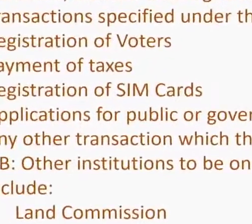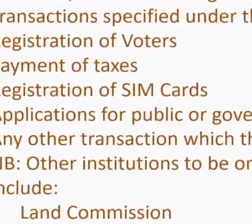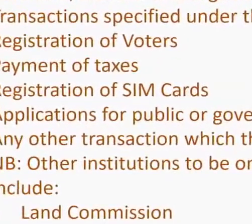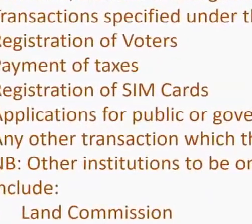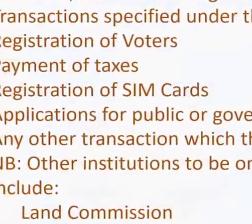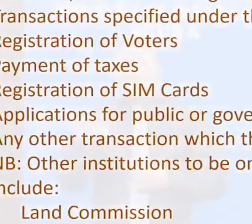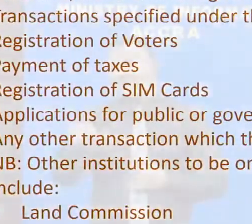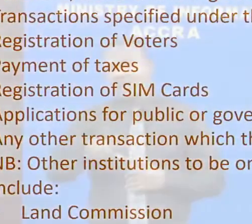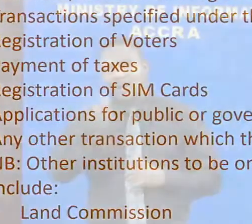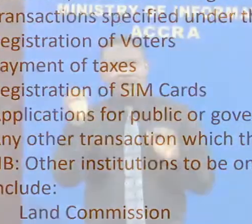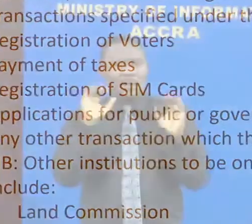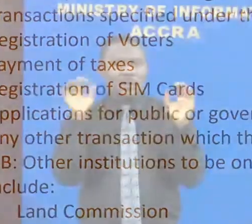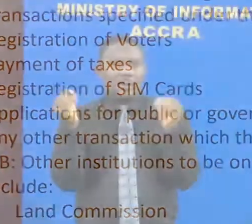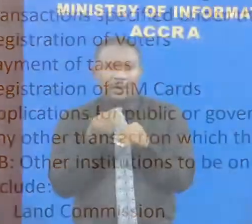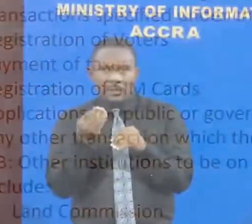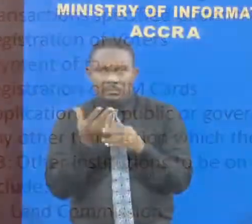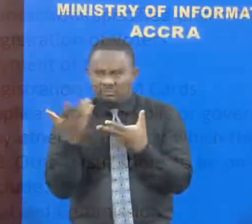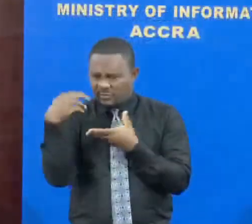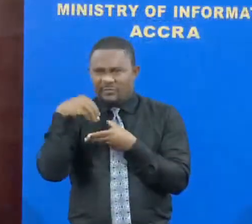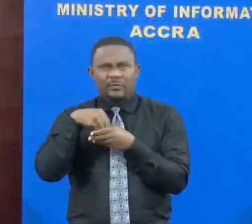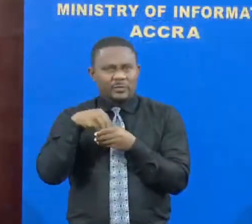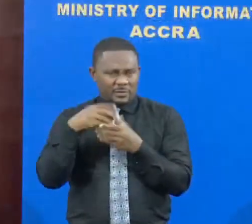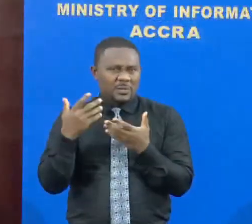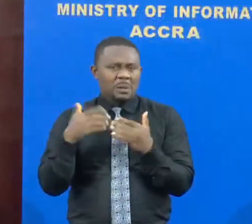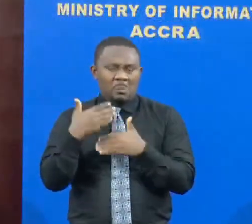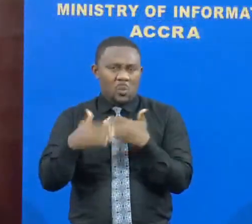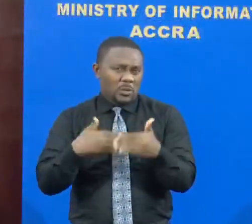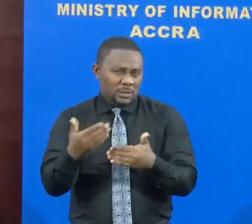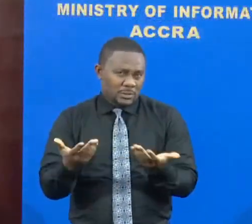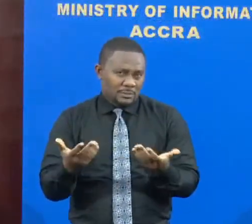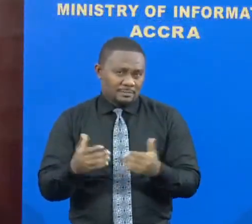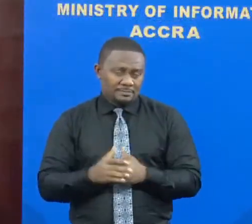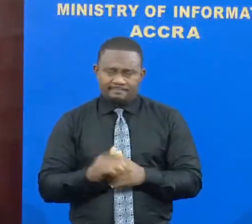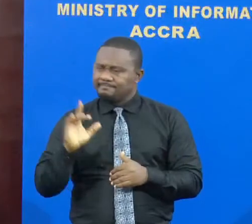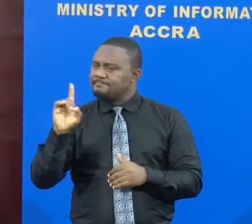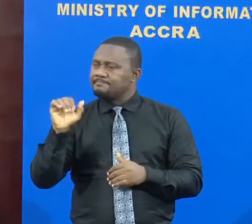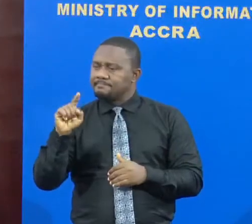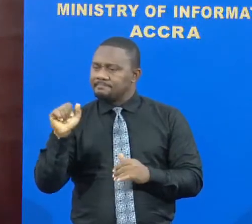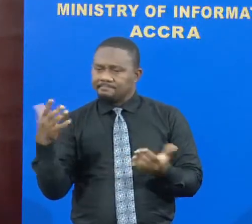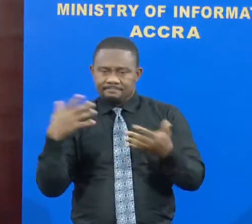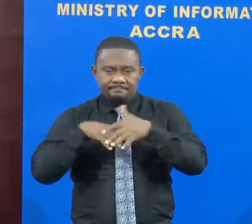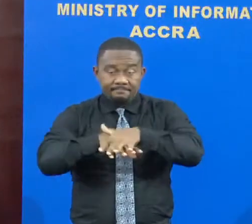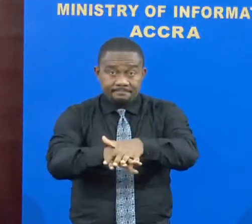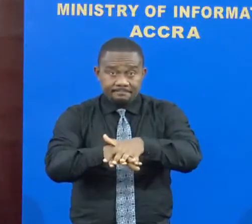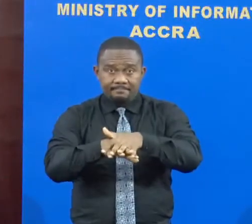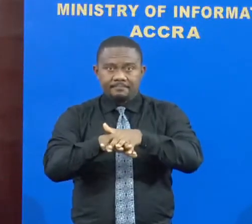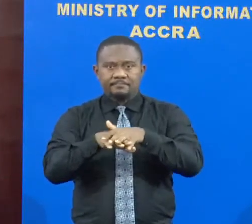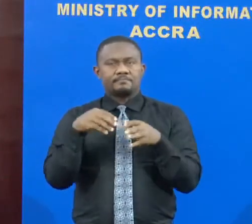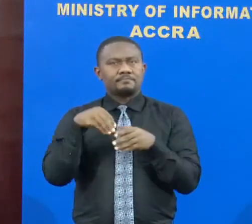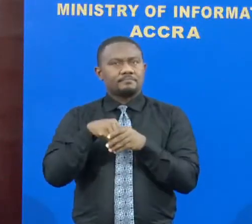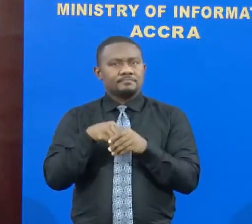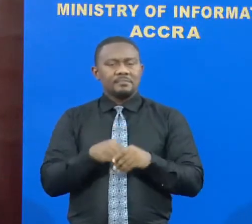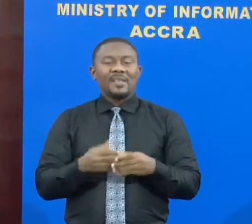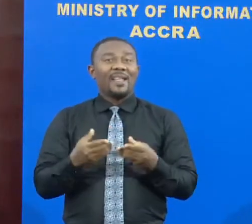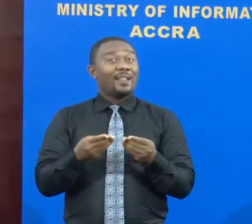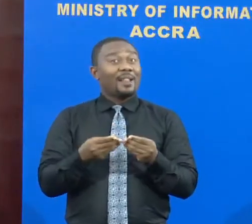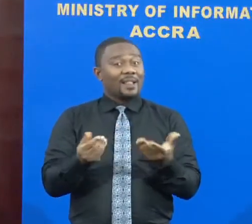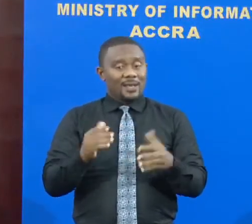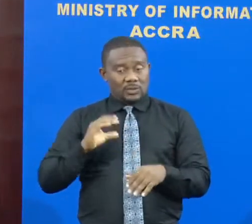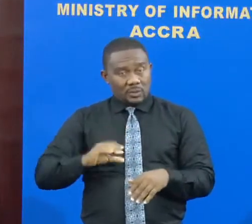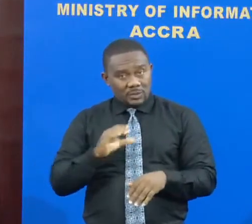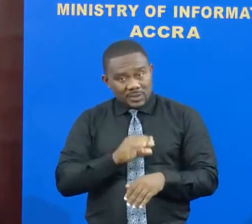Other institutions to be onboarded in the data sharing process, data harmonization and integration, include the Lands Commission, the